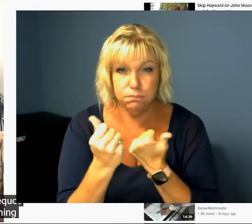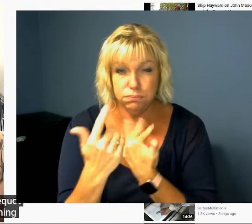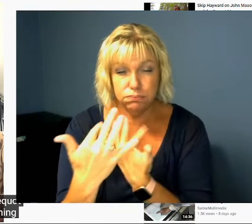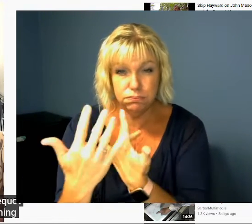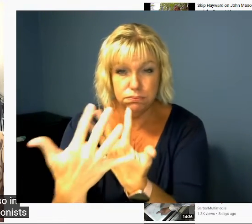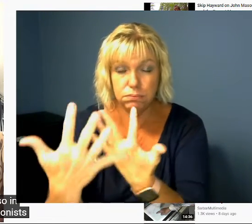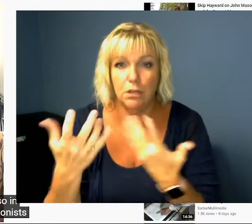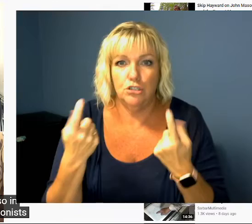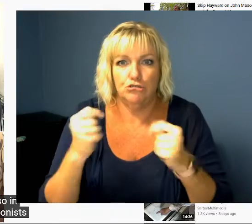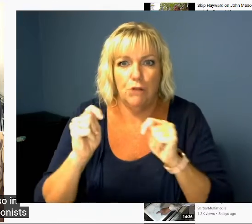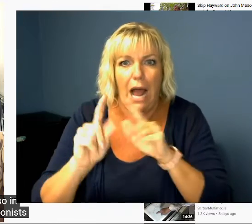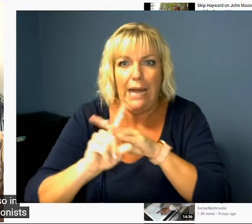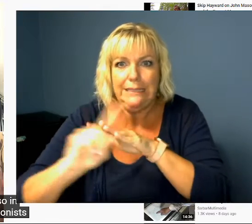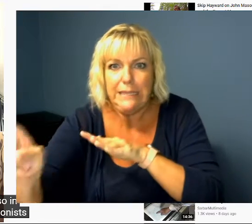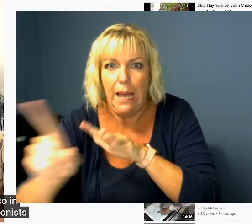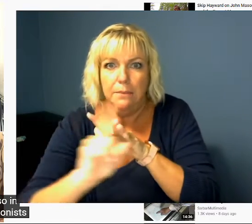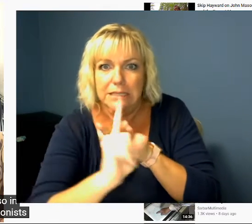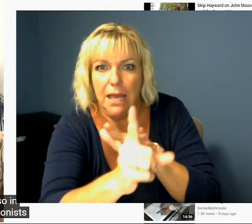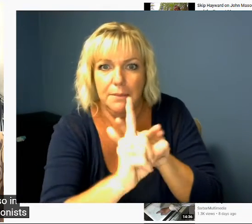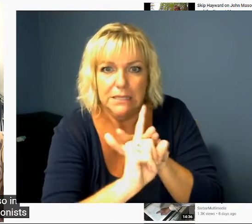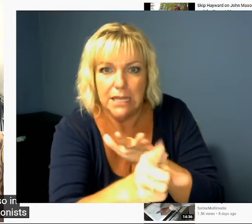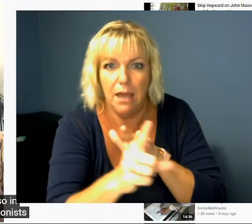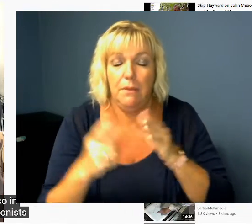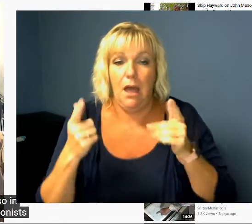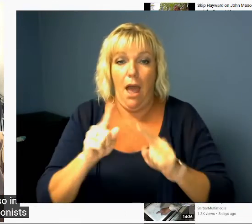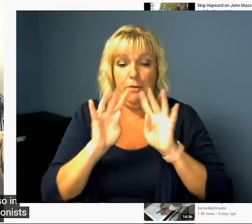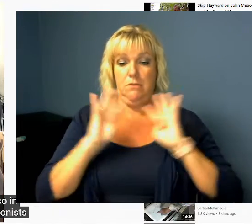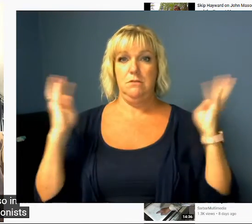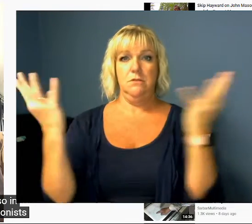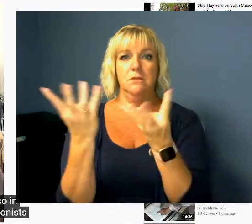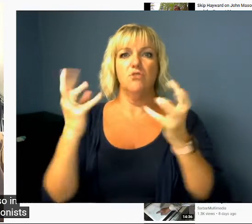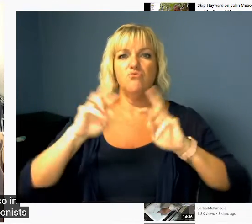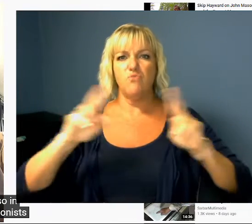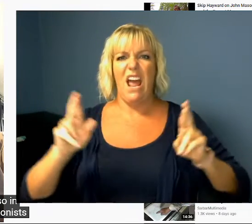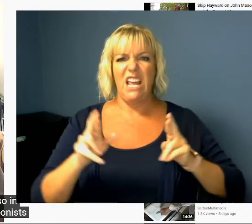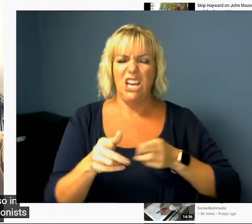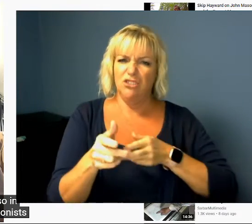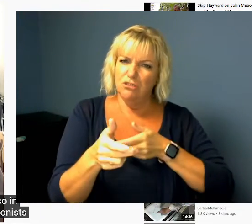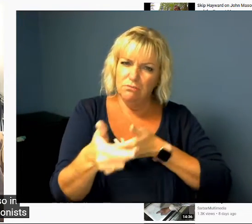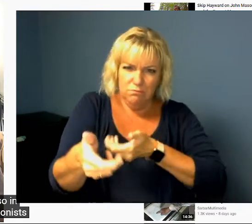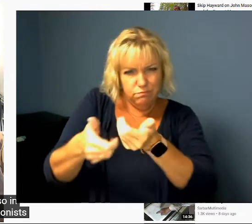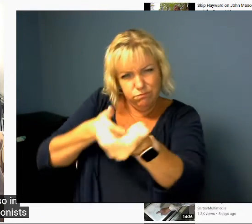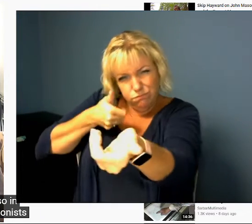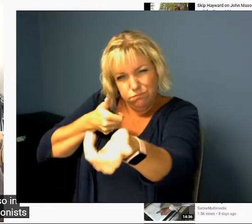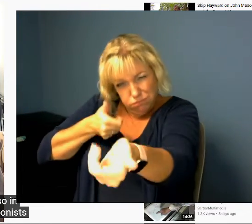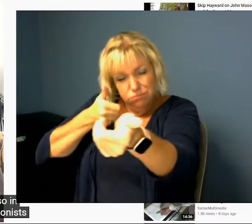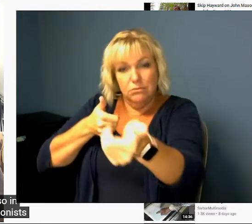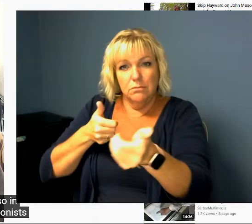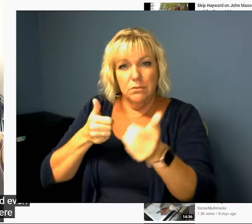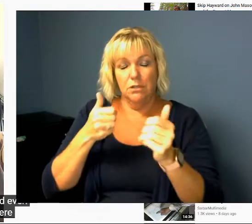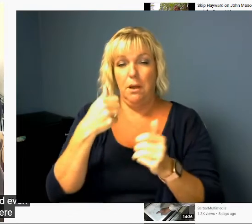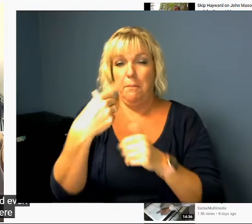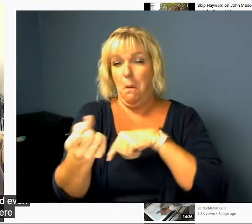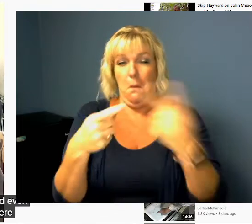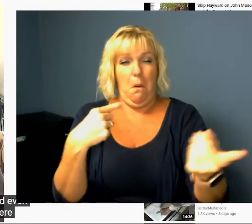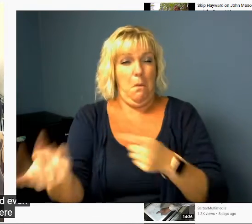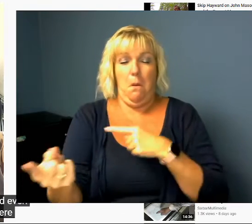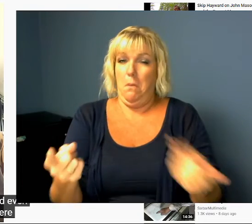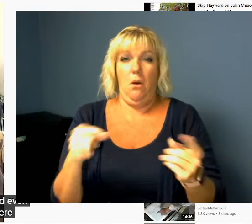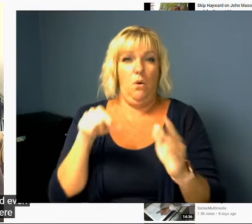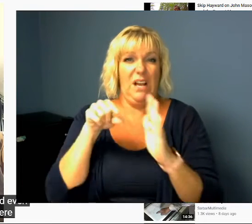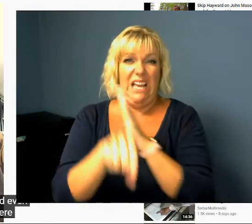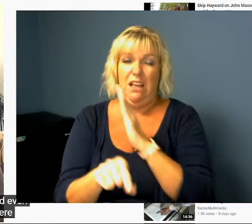escape their burning structures, they were shot. And so in just under an hour, the English colonists